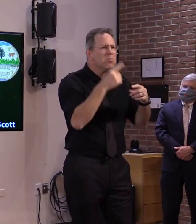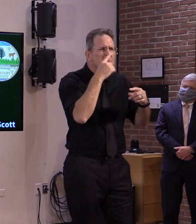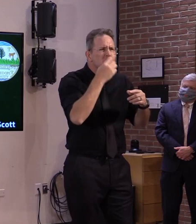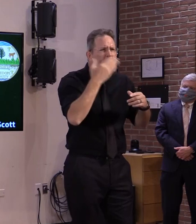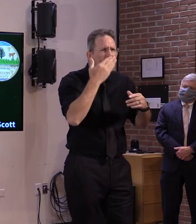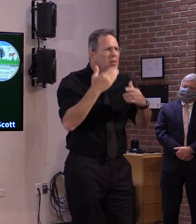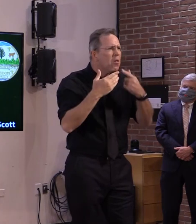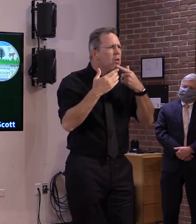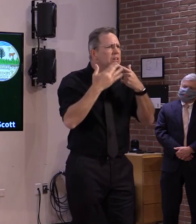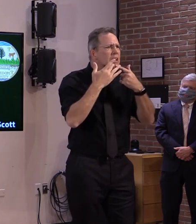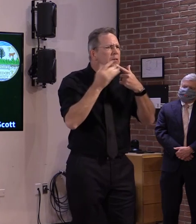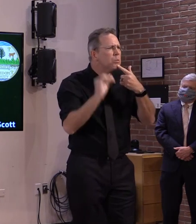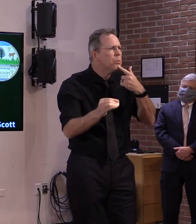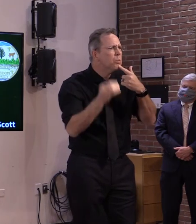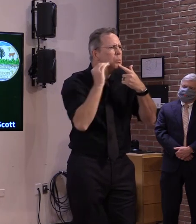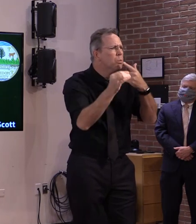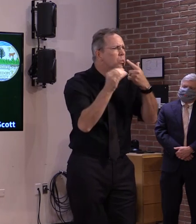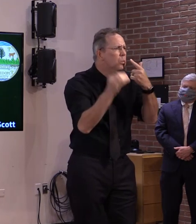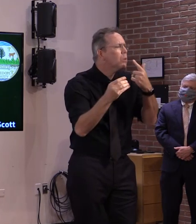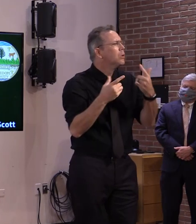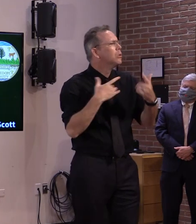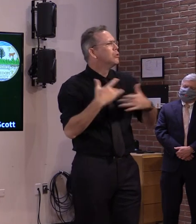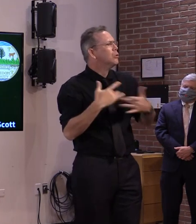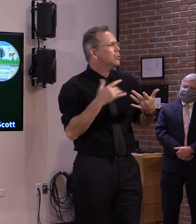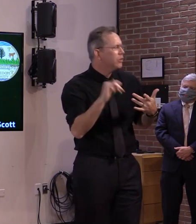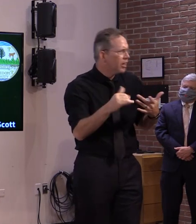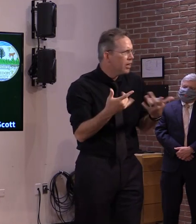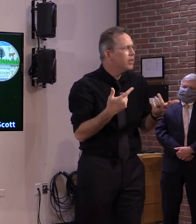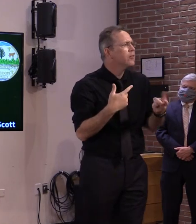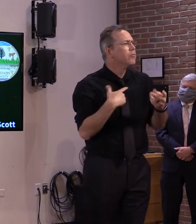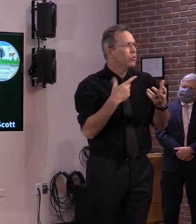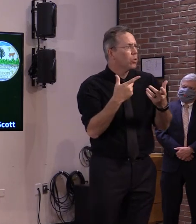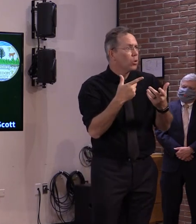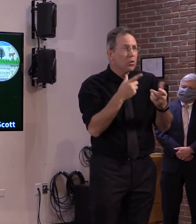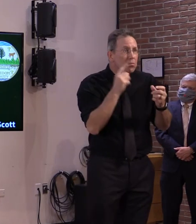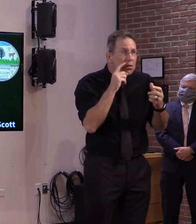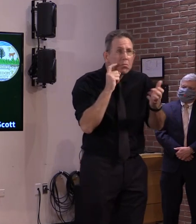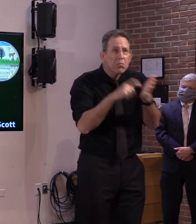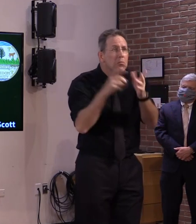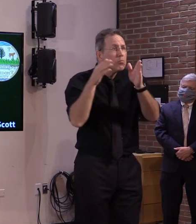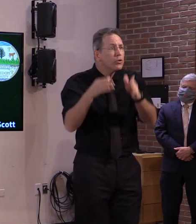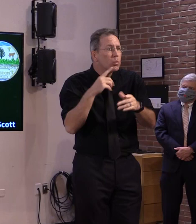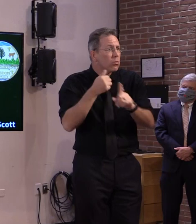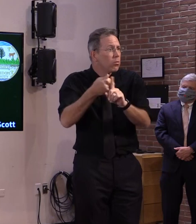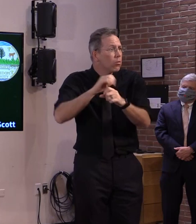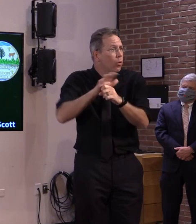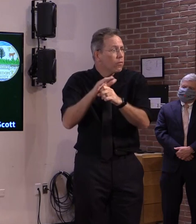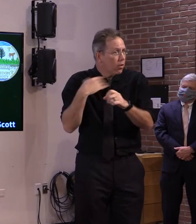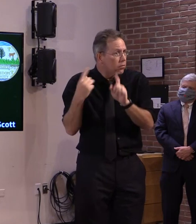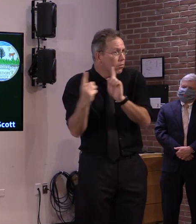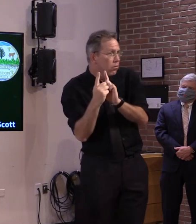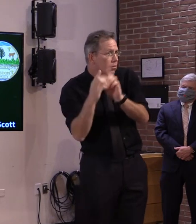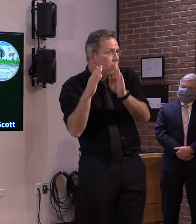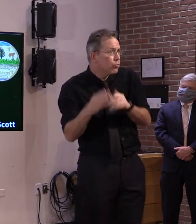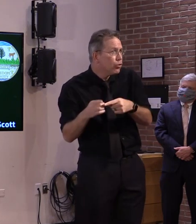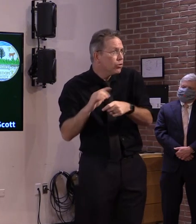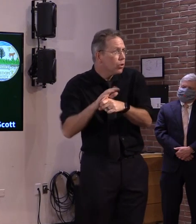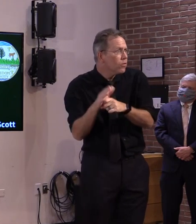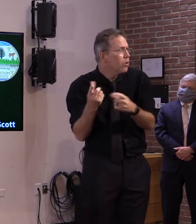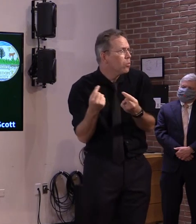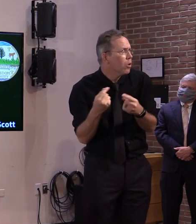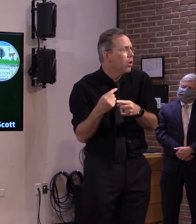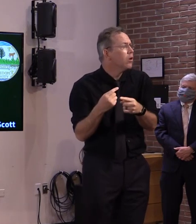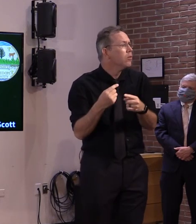Have you been in contact with anyone who has been confirmed COVID positive in the last 14 days? Have you traveled on an airplane,